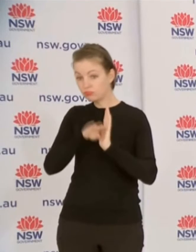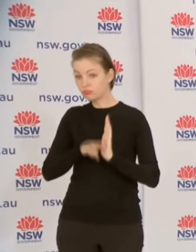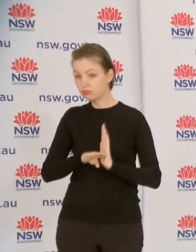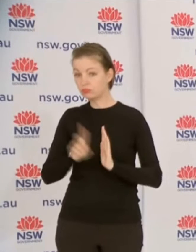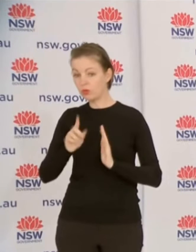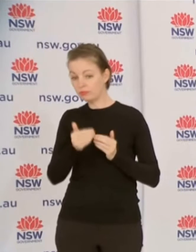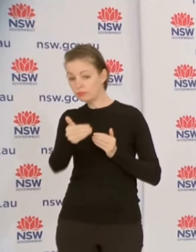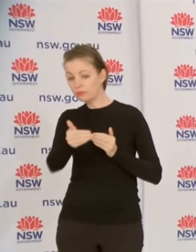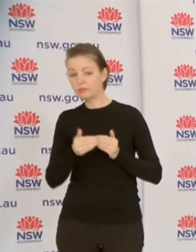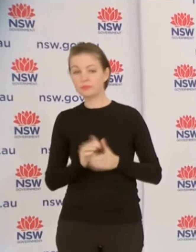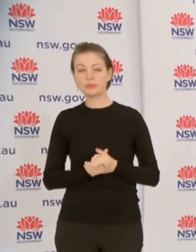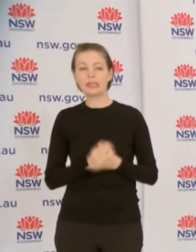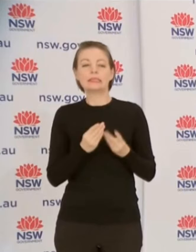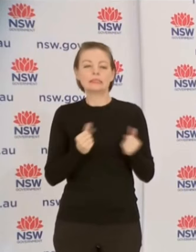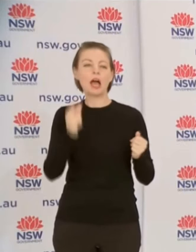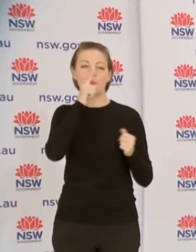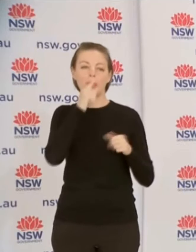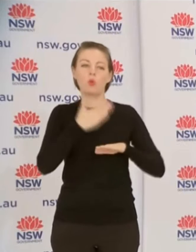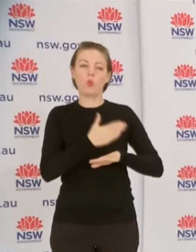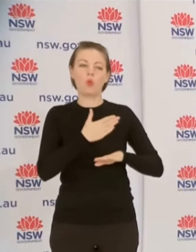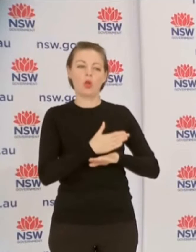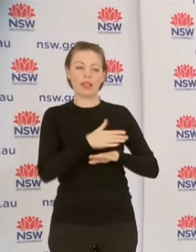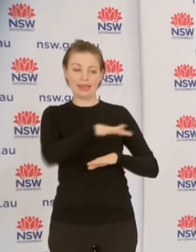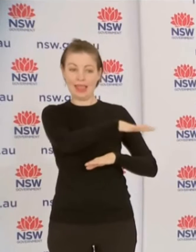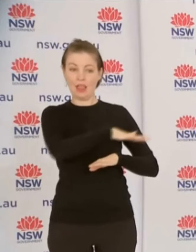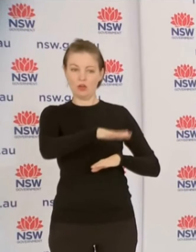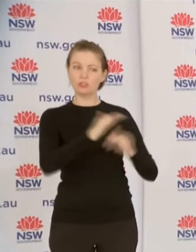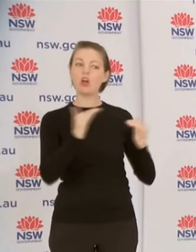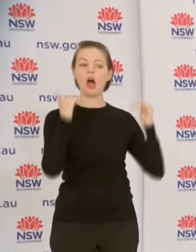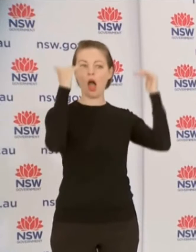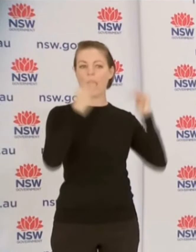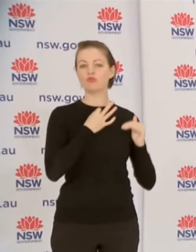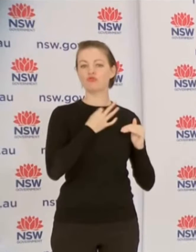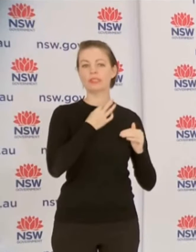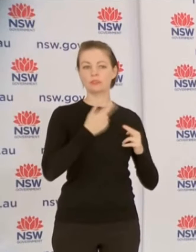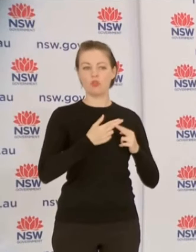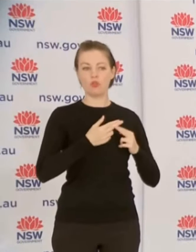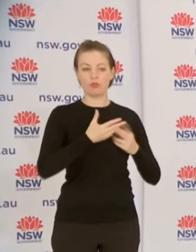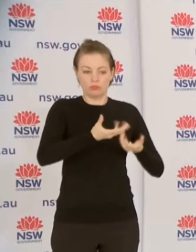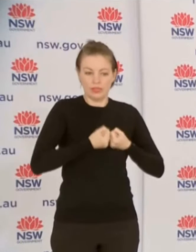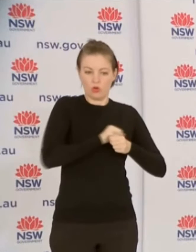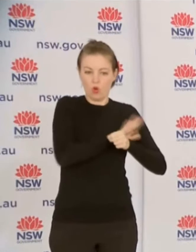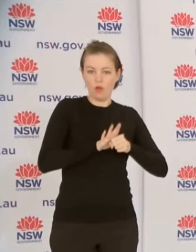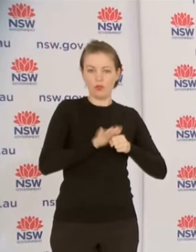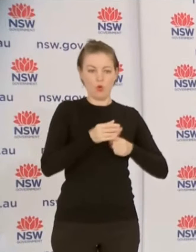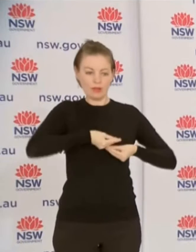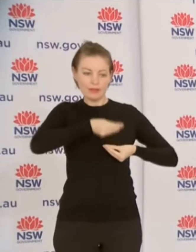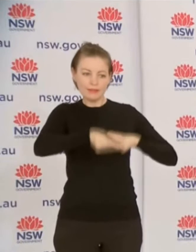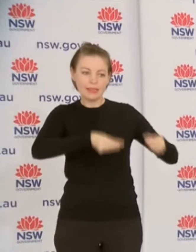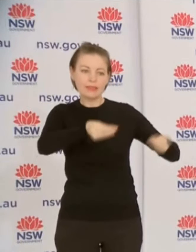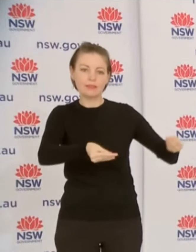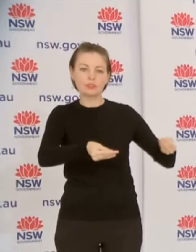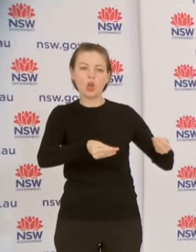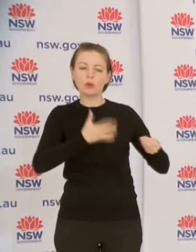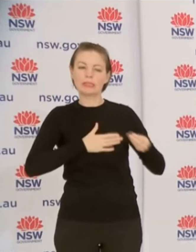where people are in high-risk industries or high-risk settings where we have a clinical discussion with them and actually offer the vaccine